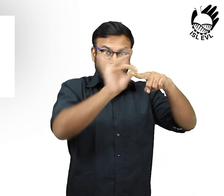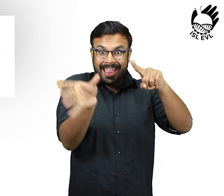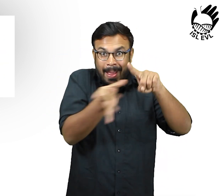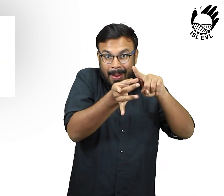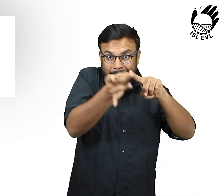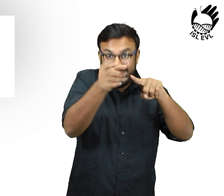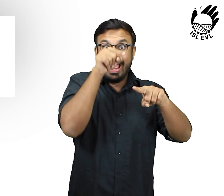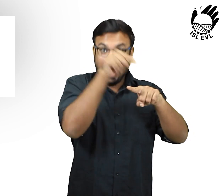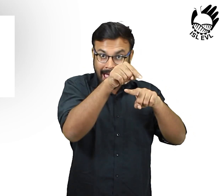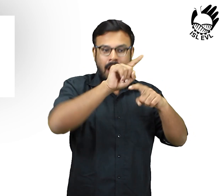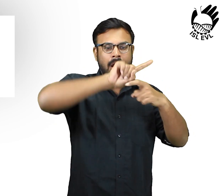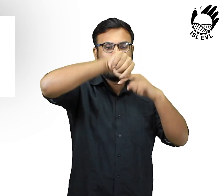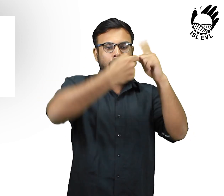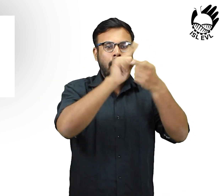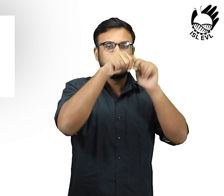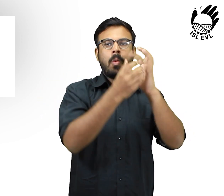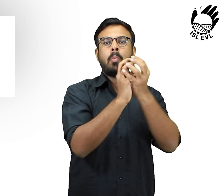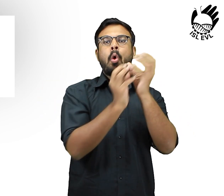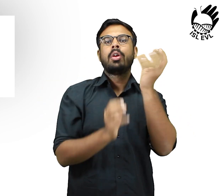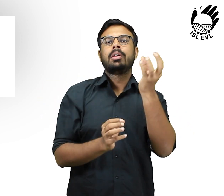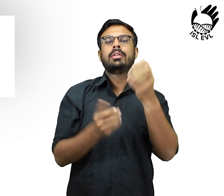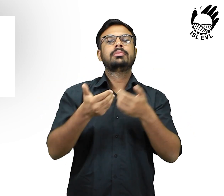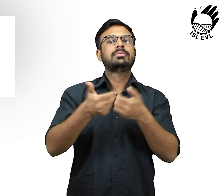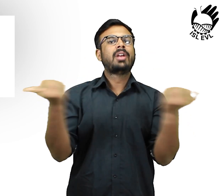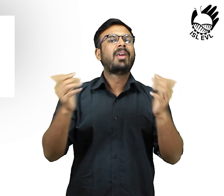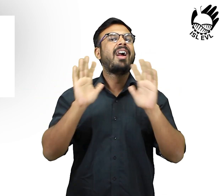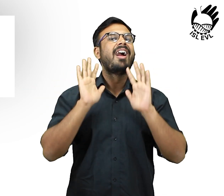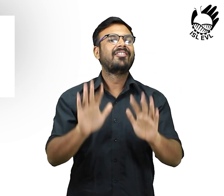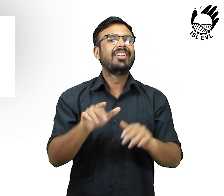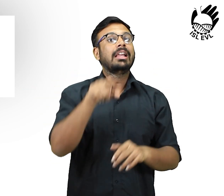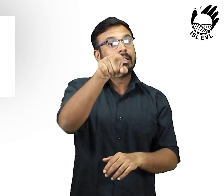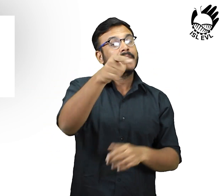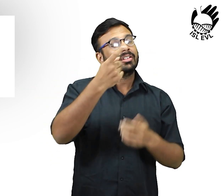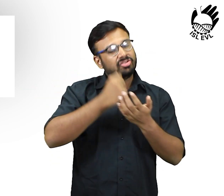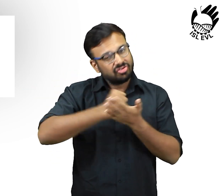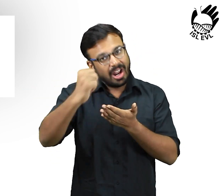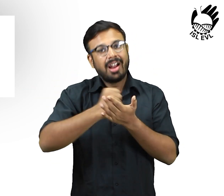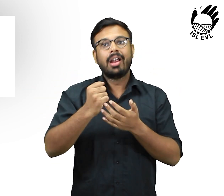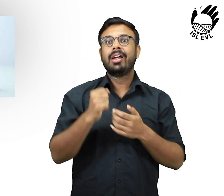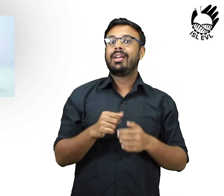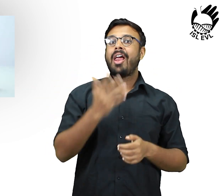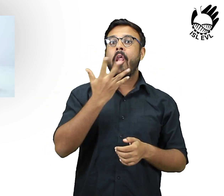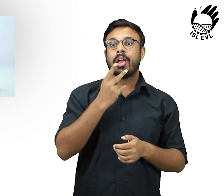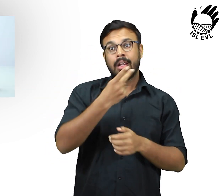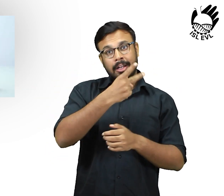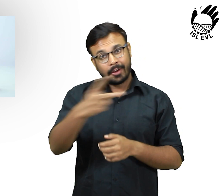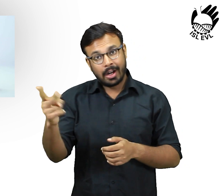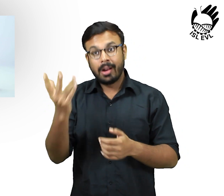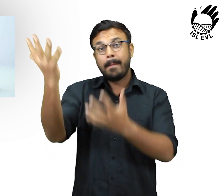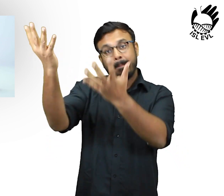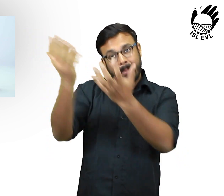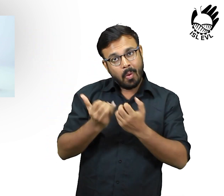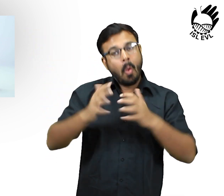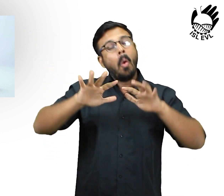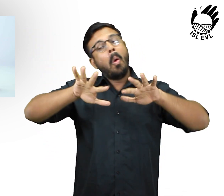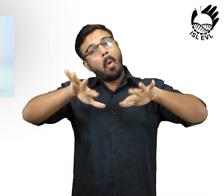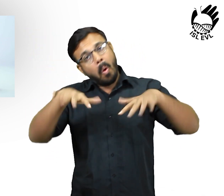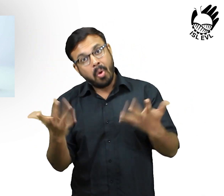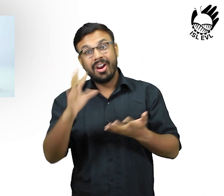Try to use different colors and different glues to see which works well, and try and check the chemical composition of glues